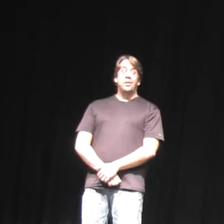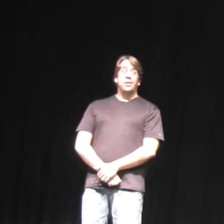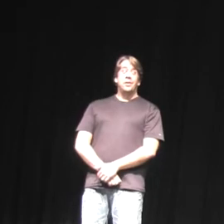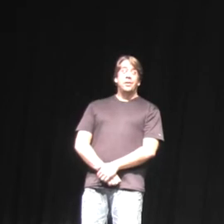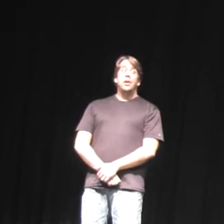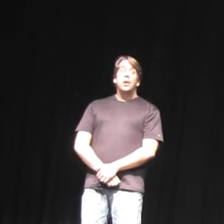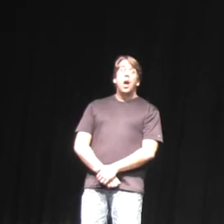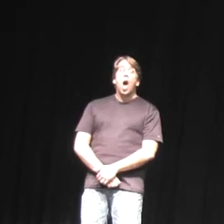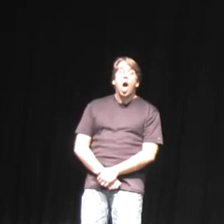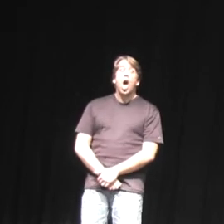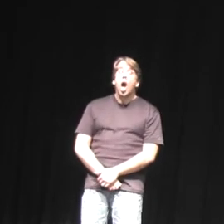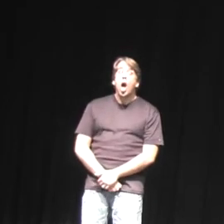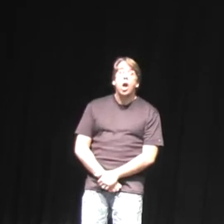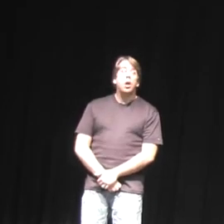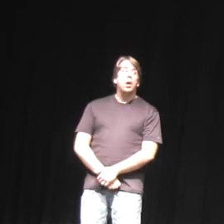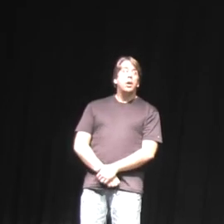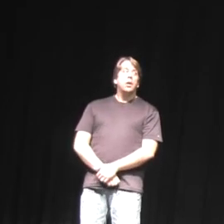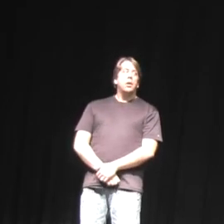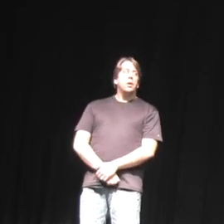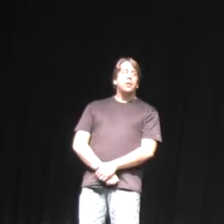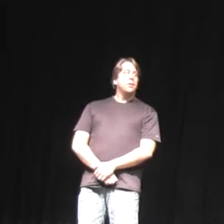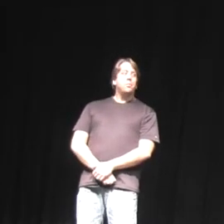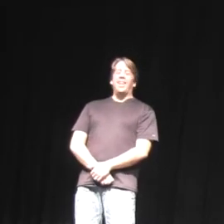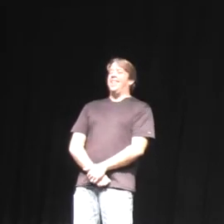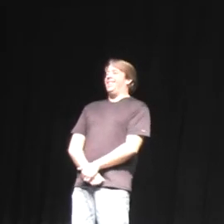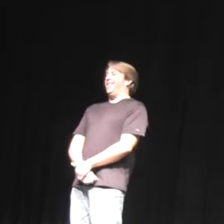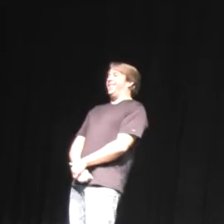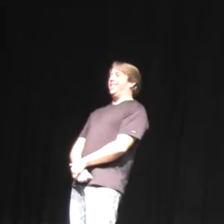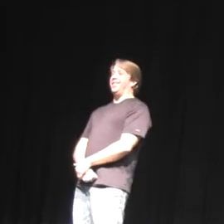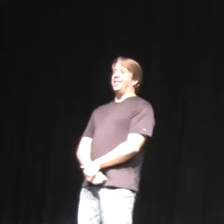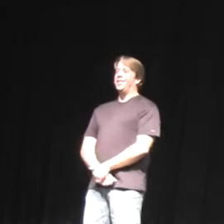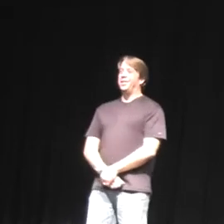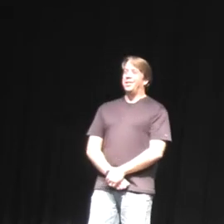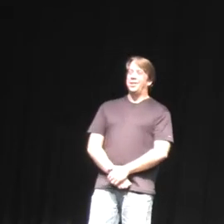Every time I go near it, it shines. No, it's not there.